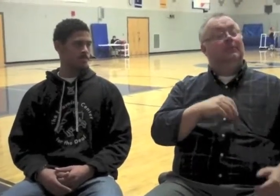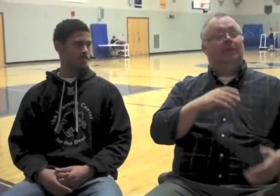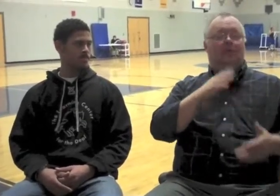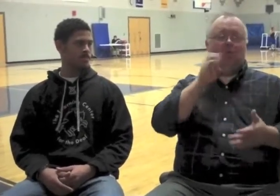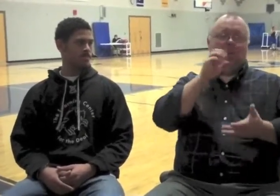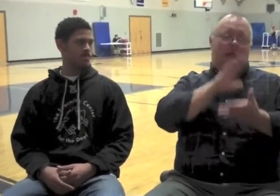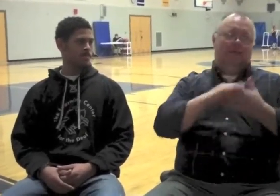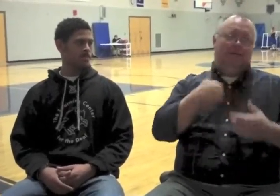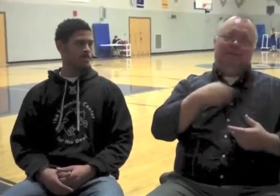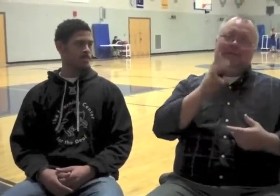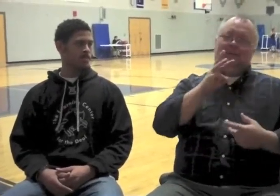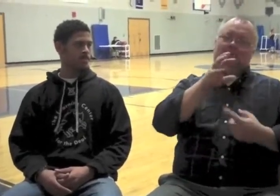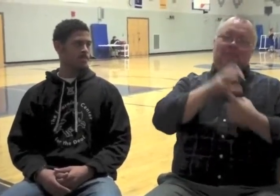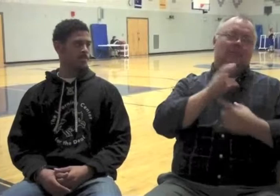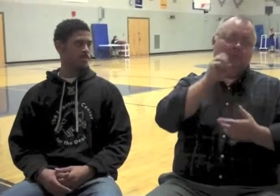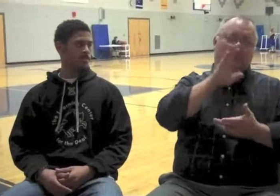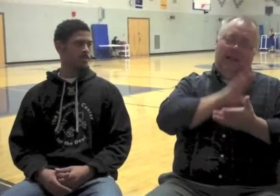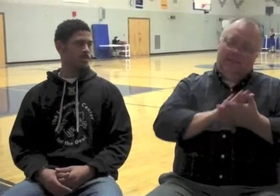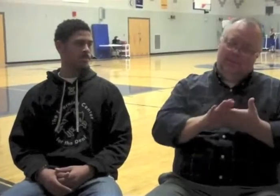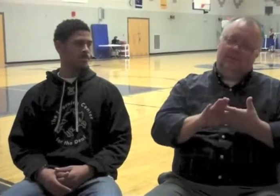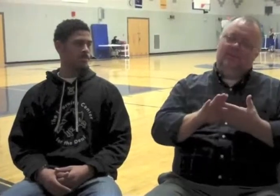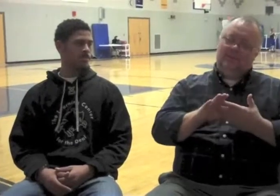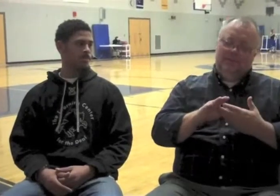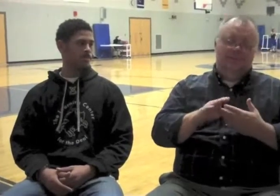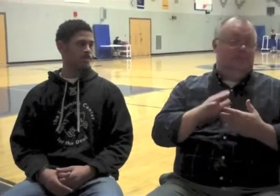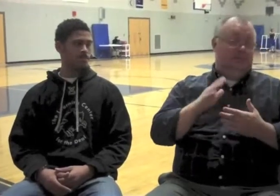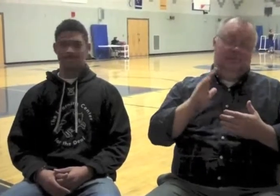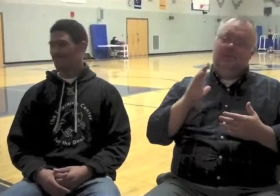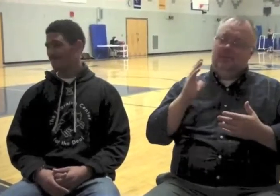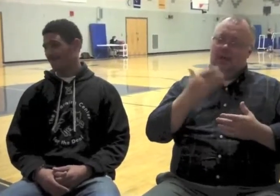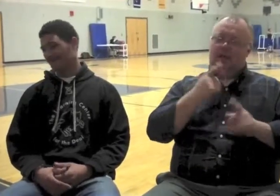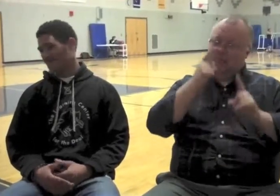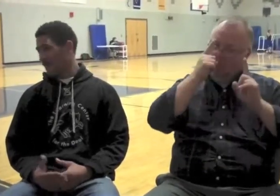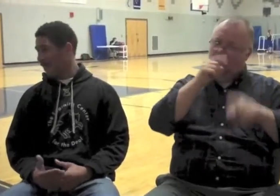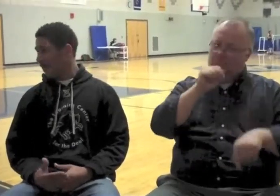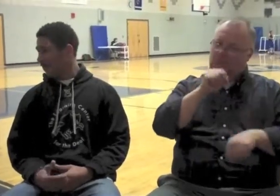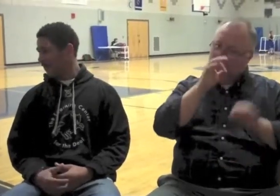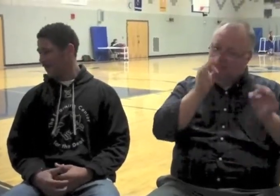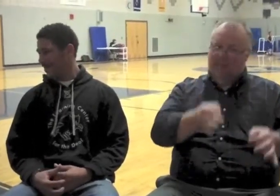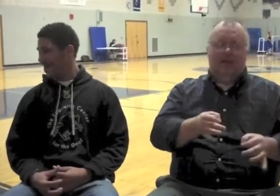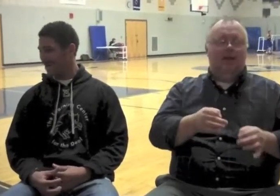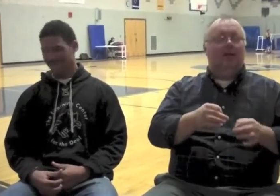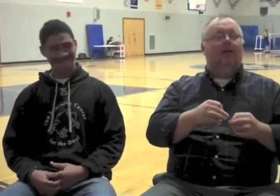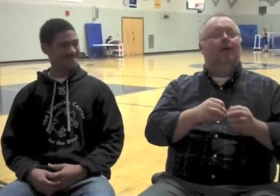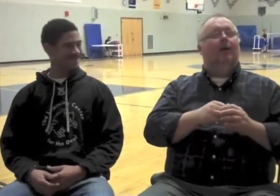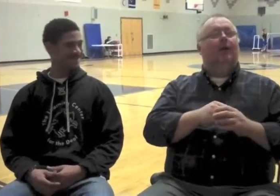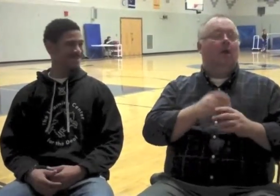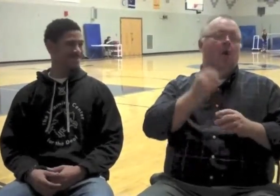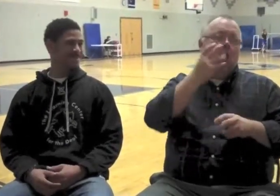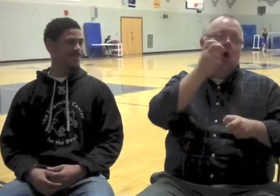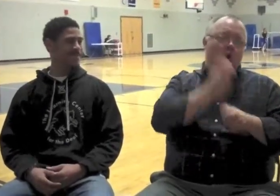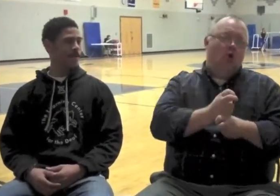Wow. It would be nice to have six championships at the end of the season. That would definitely be good. That's a tough task.